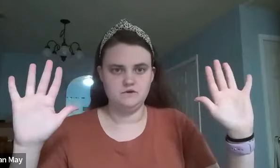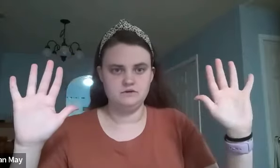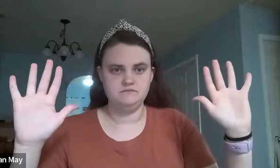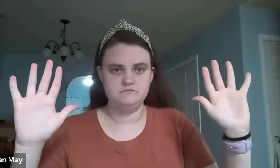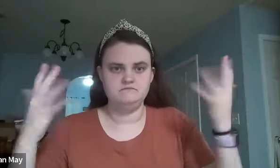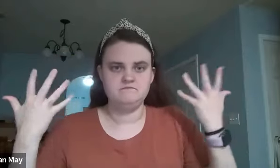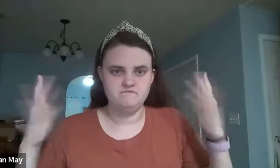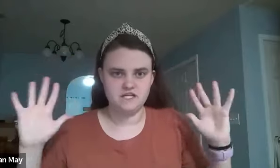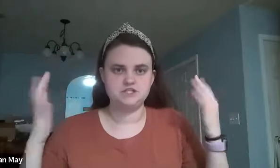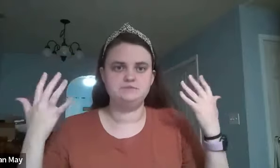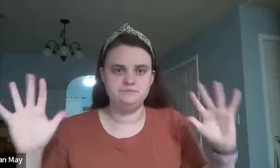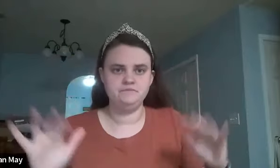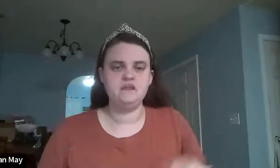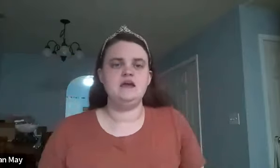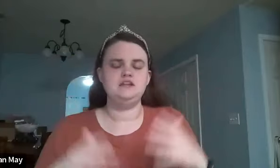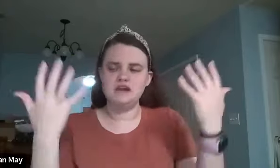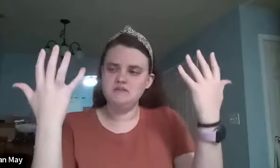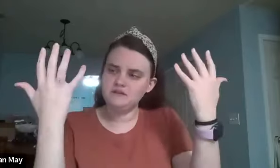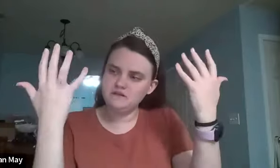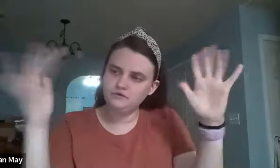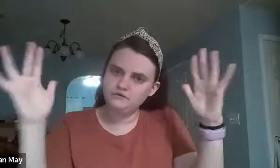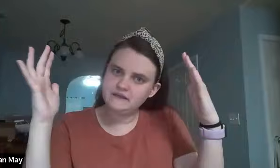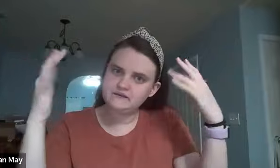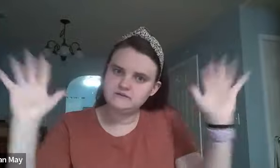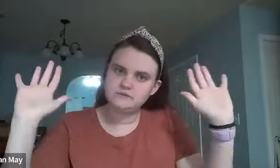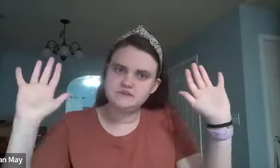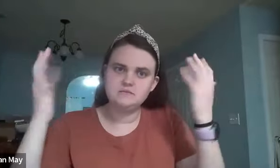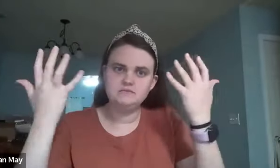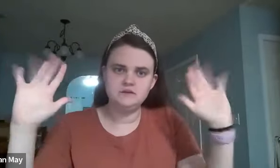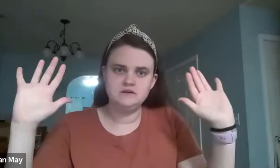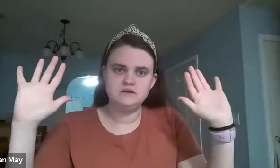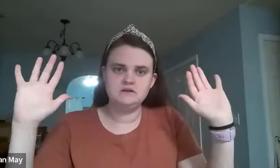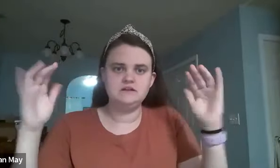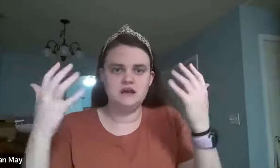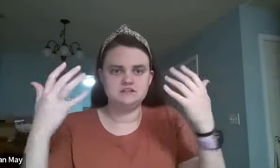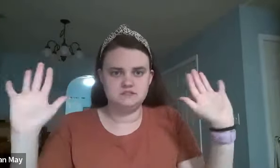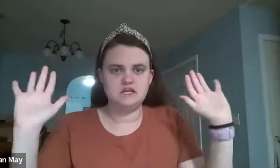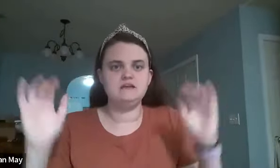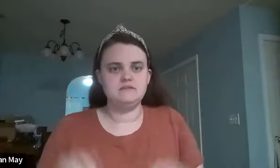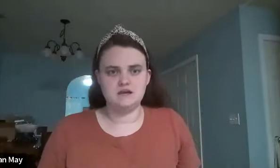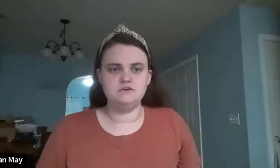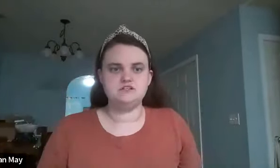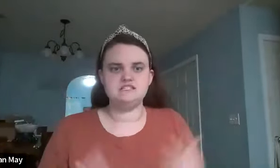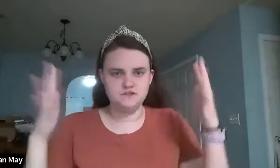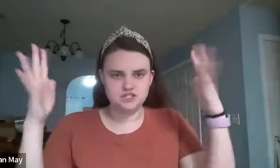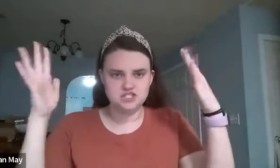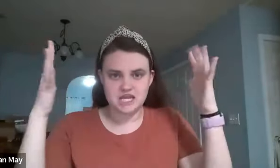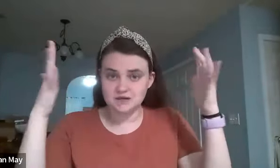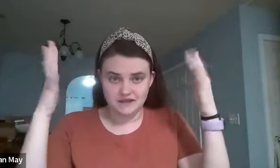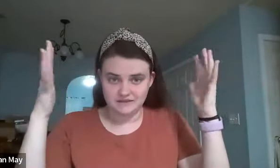forward. Finished. And you kind of have like a little flick with them. Yeah, so it's like that kind of motion. Because if you just shake them like